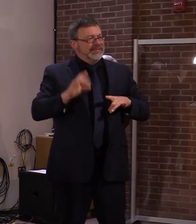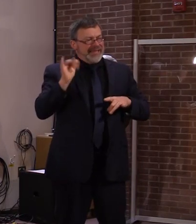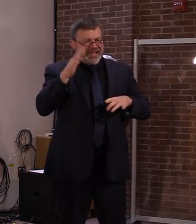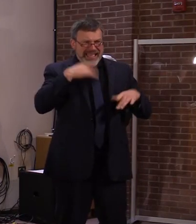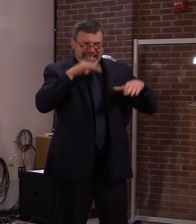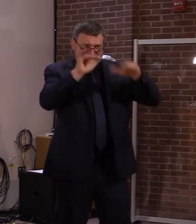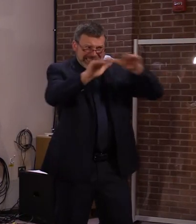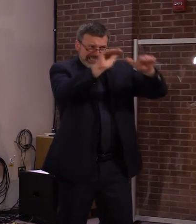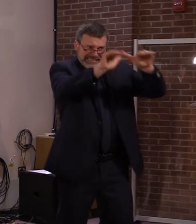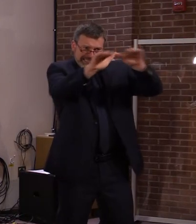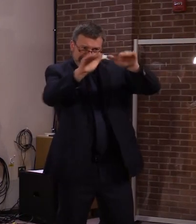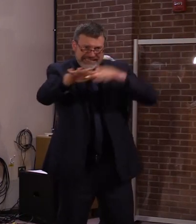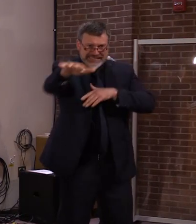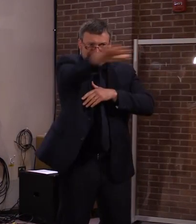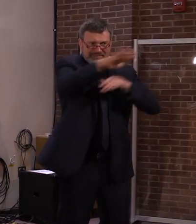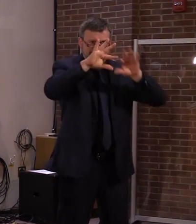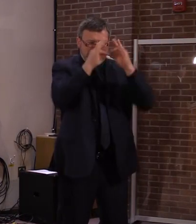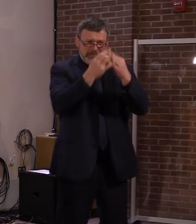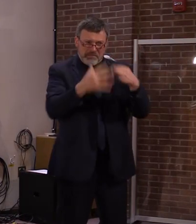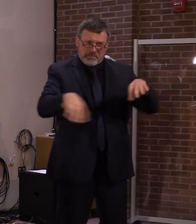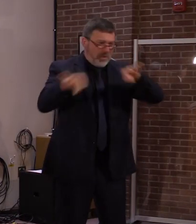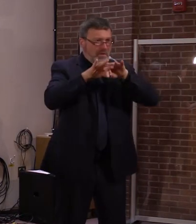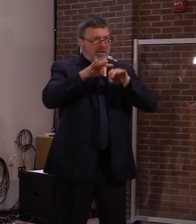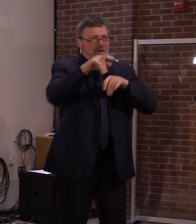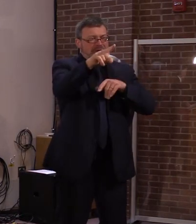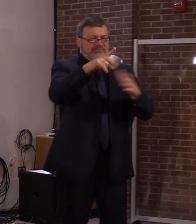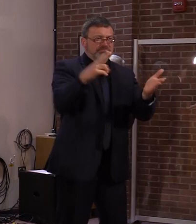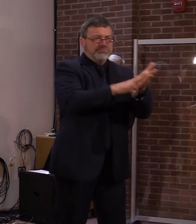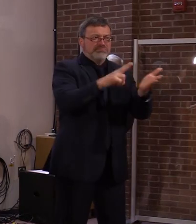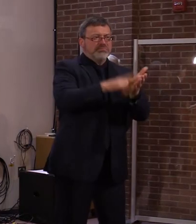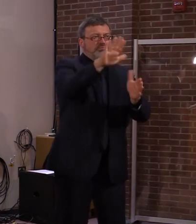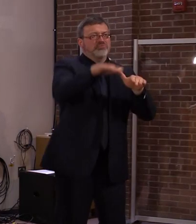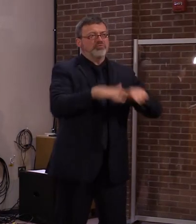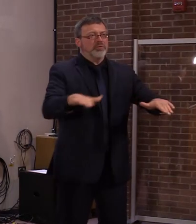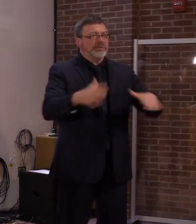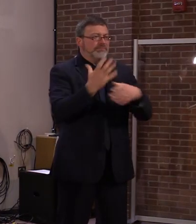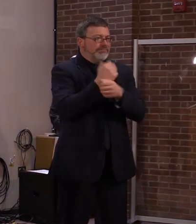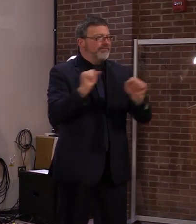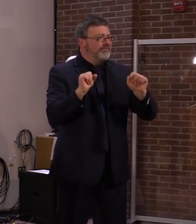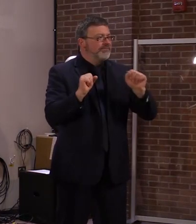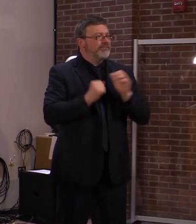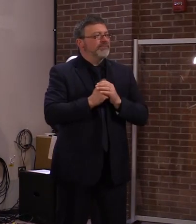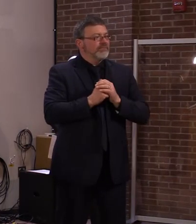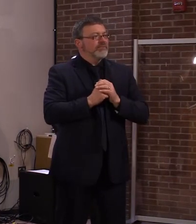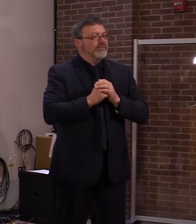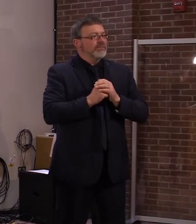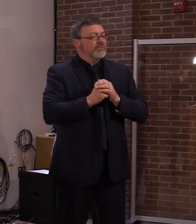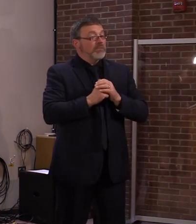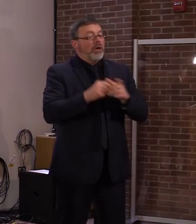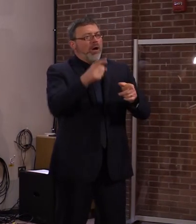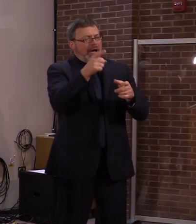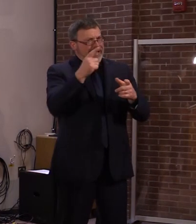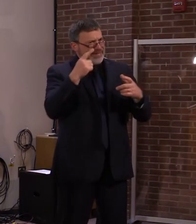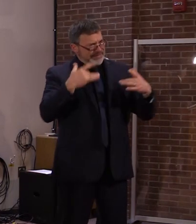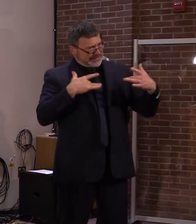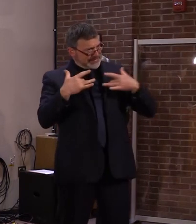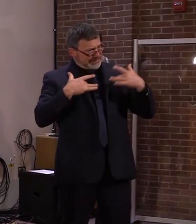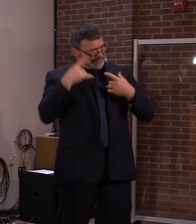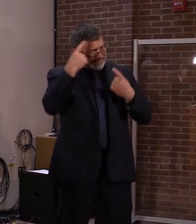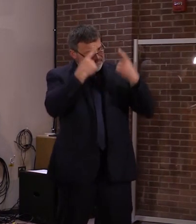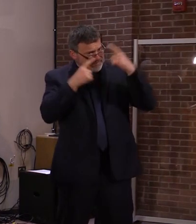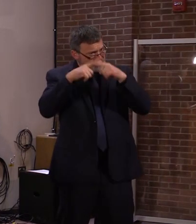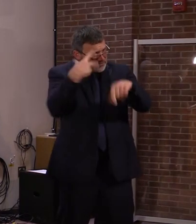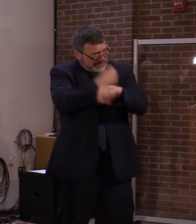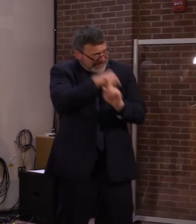you have questions, you should reach out to your pediatrician. They have your kids' best interests in mind and will have